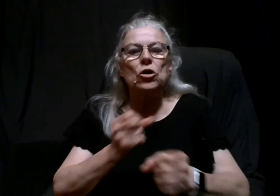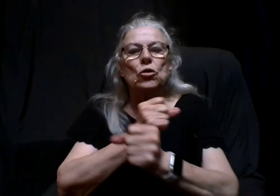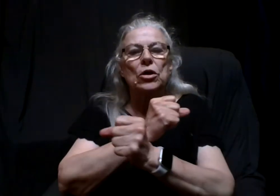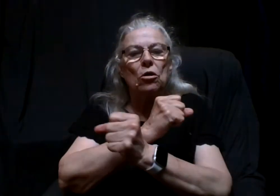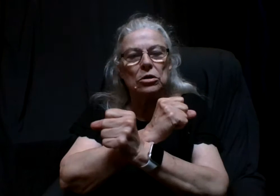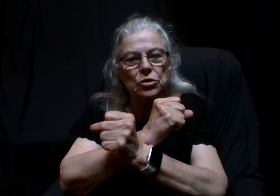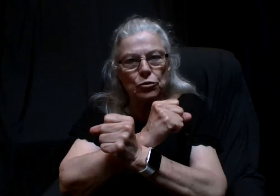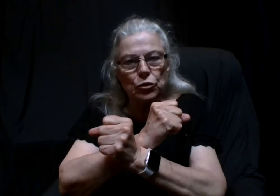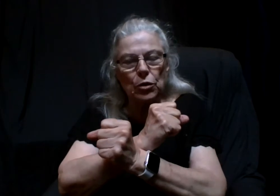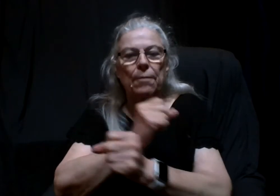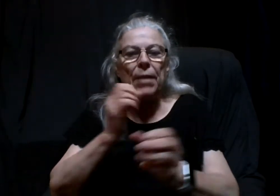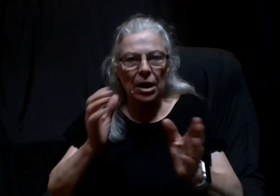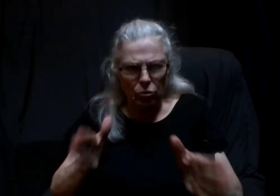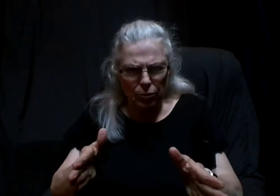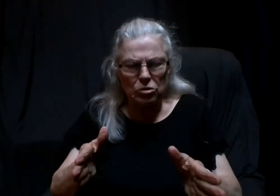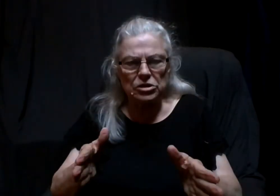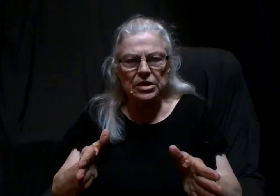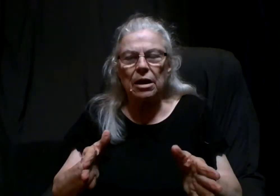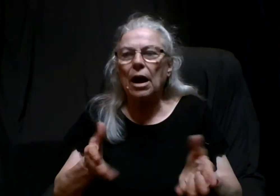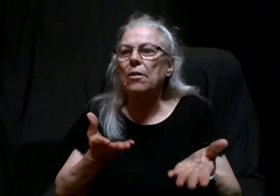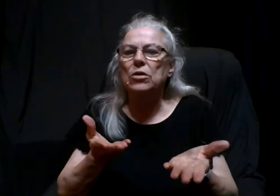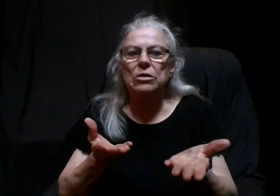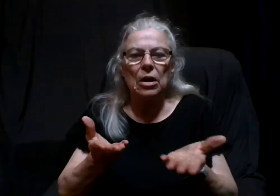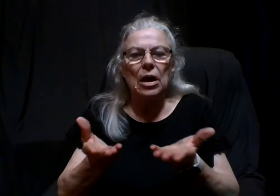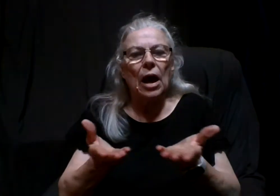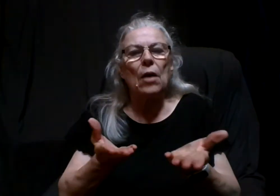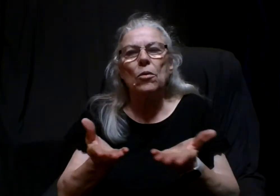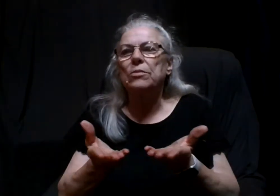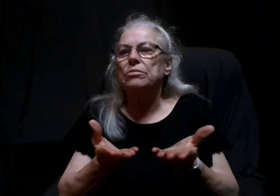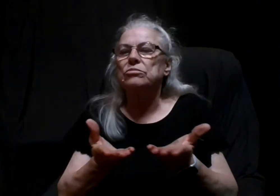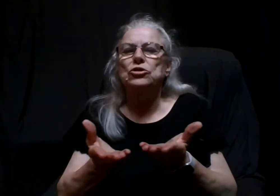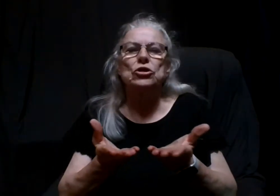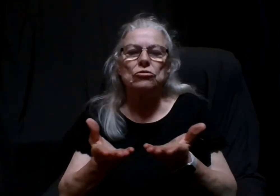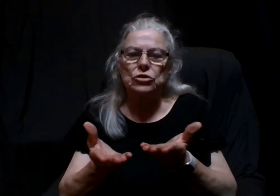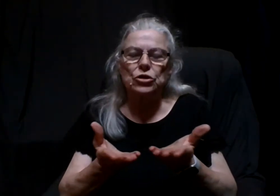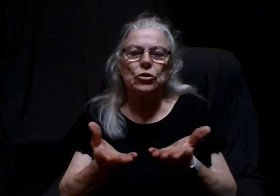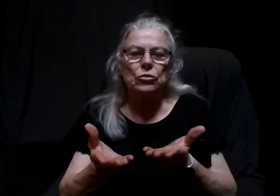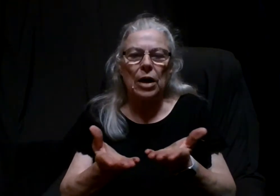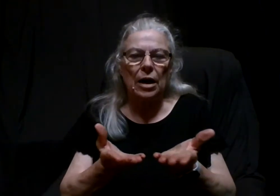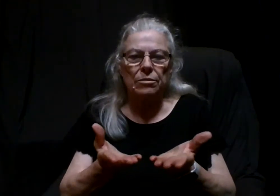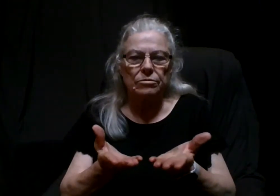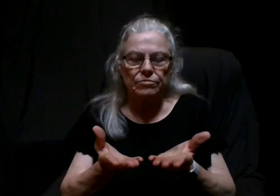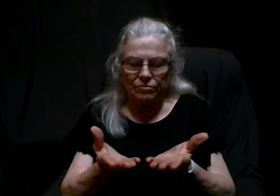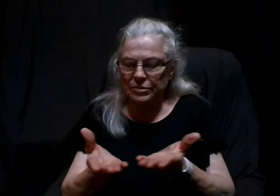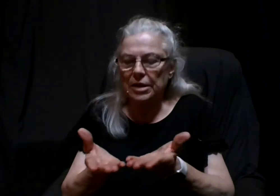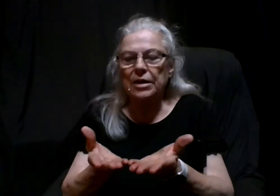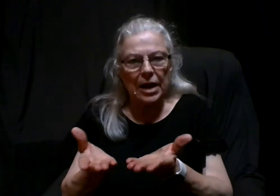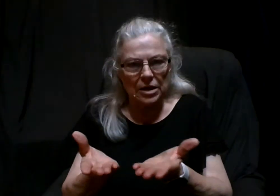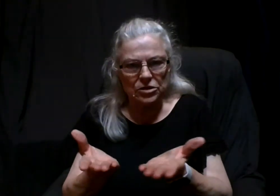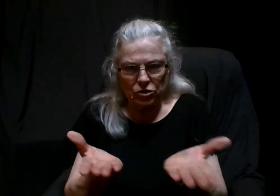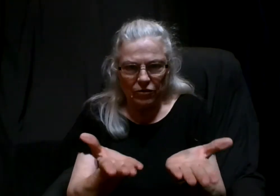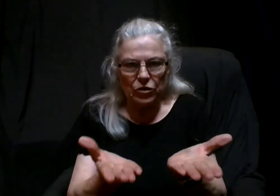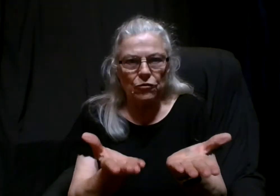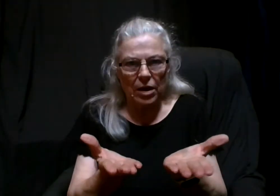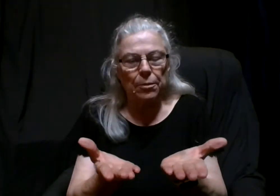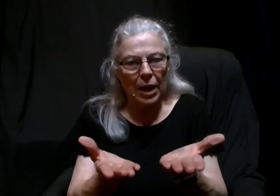can also do a bound person. I would choose to do like a servant. You've got a platter